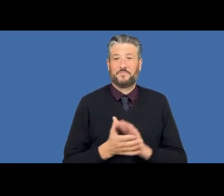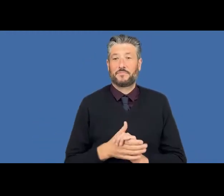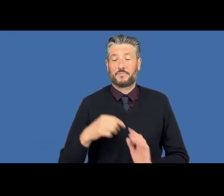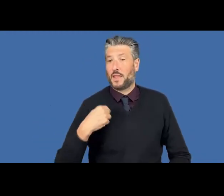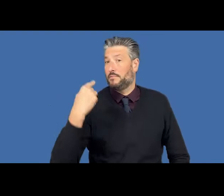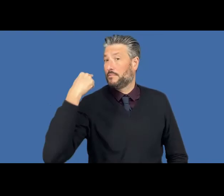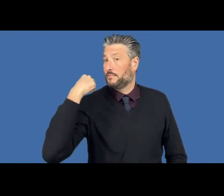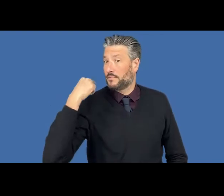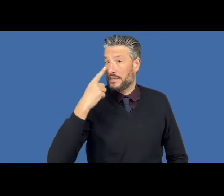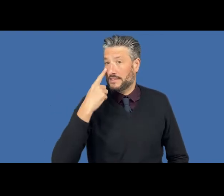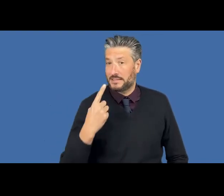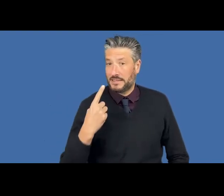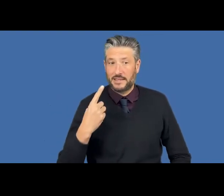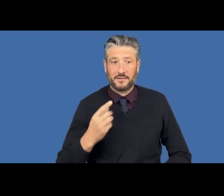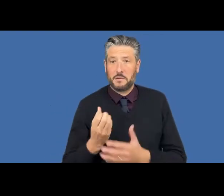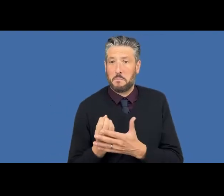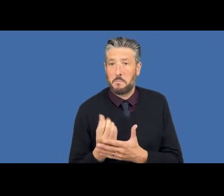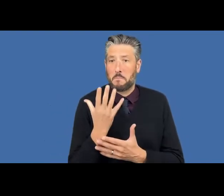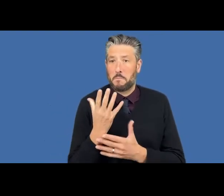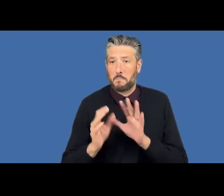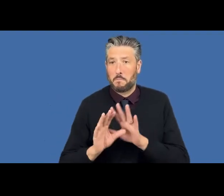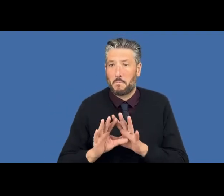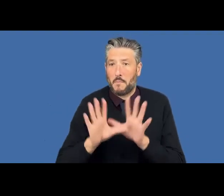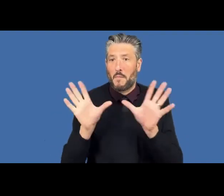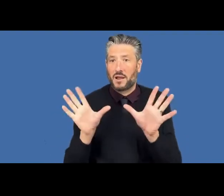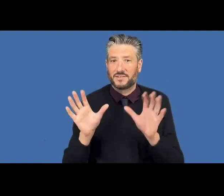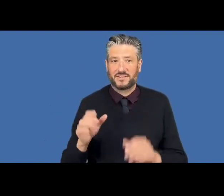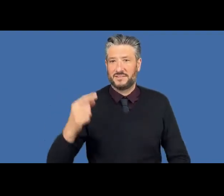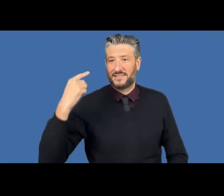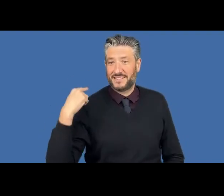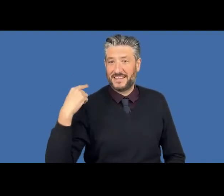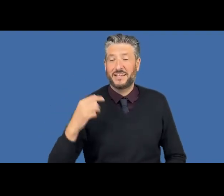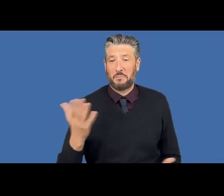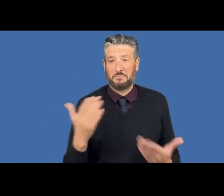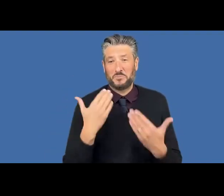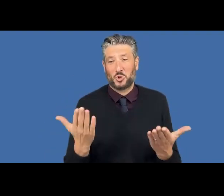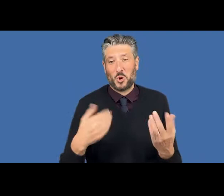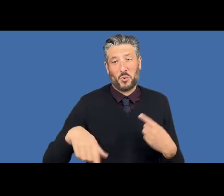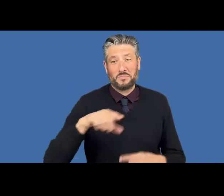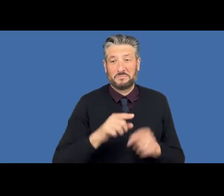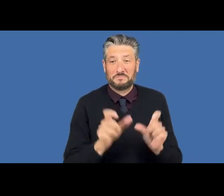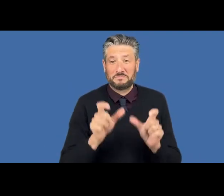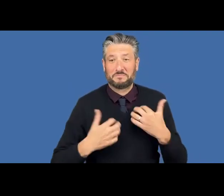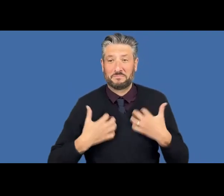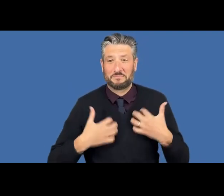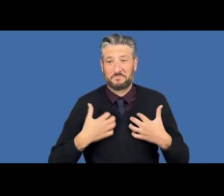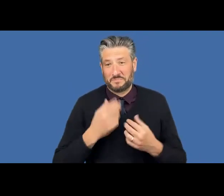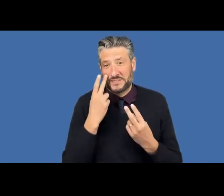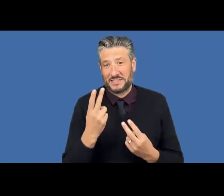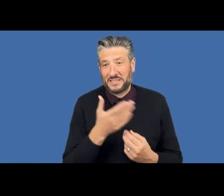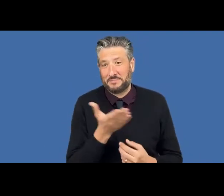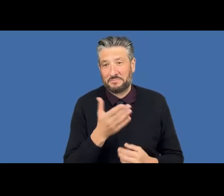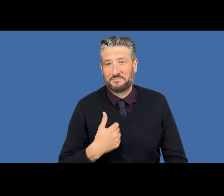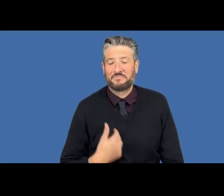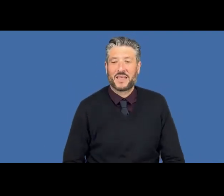me because people love to comment about my plant. So, distractions aside, Atos is committed